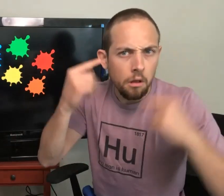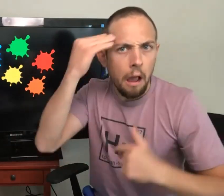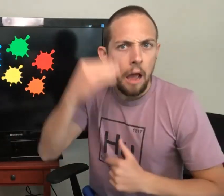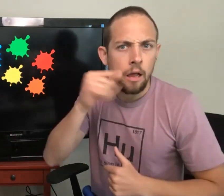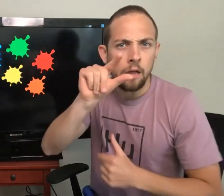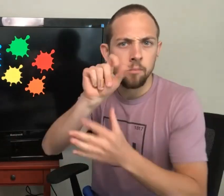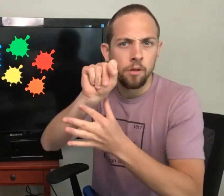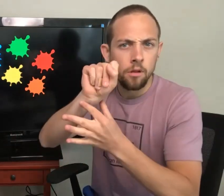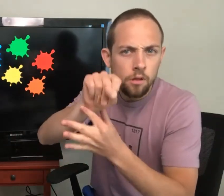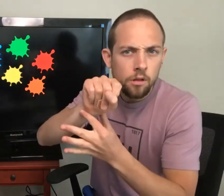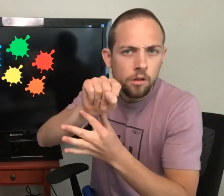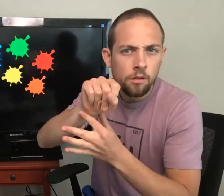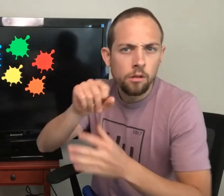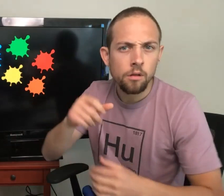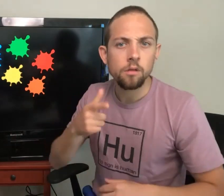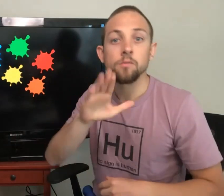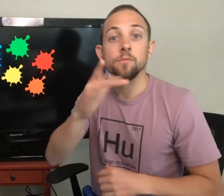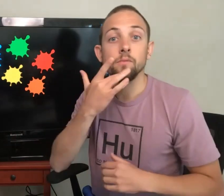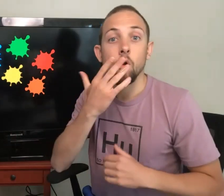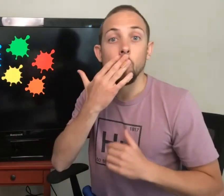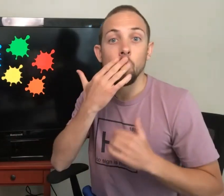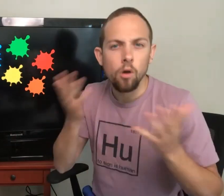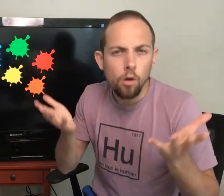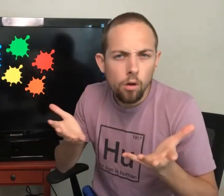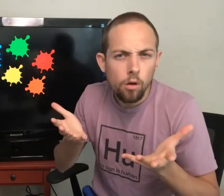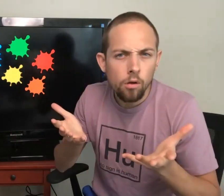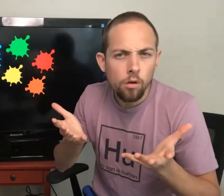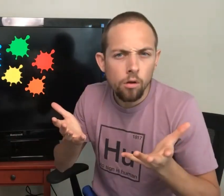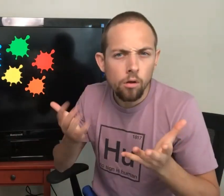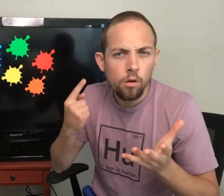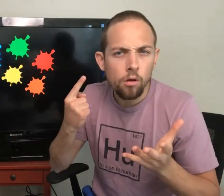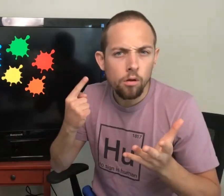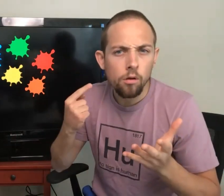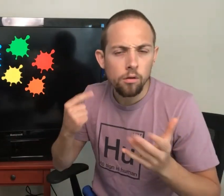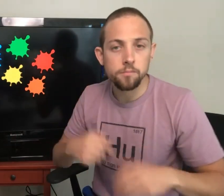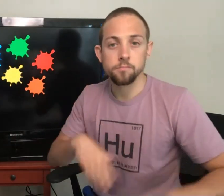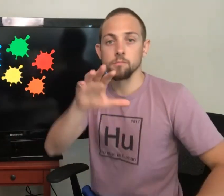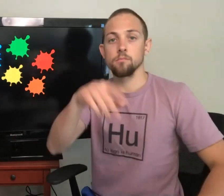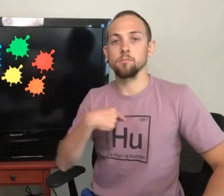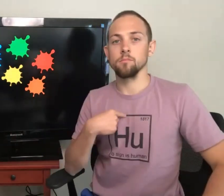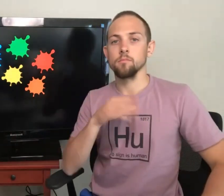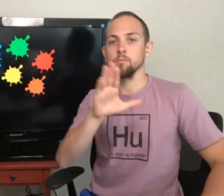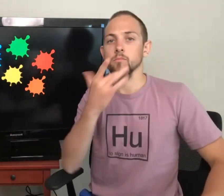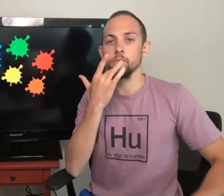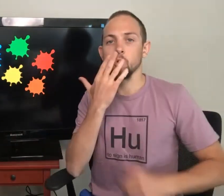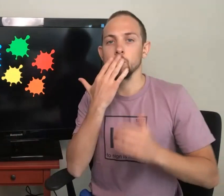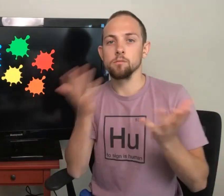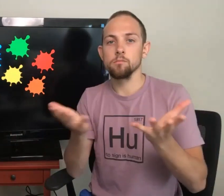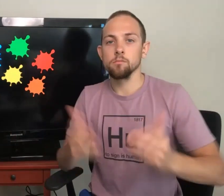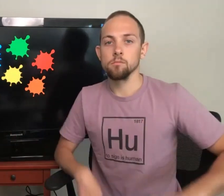Did you notice what my eyebrows did? And that my head and body tilted forward a little at the end of my sentence when I asked the